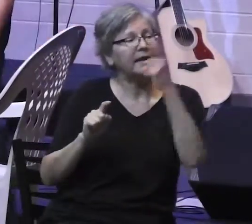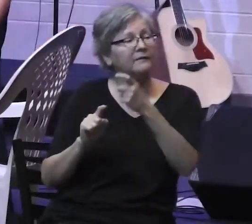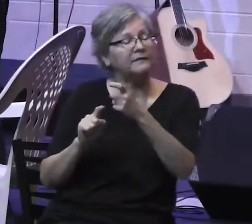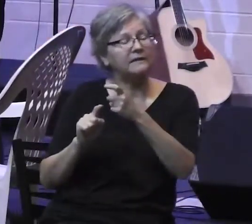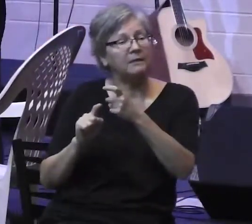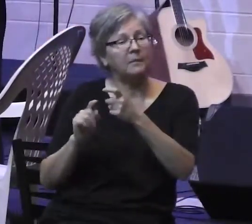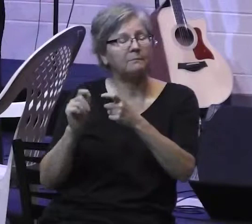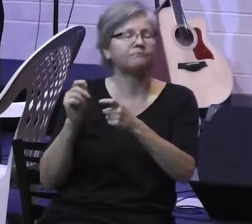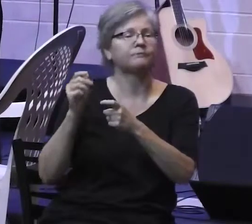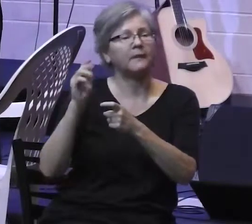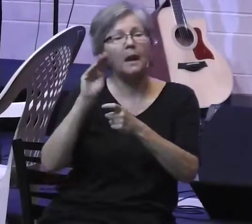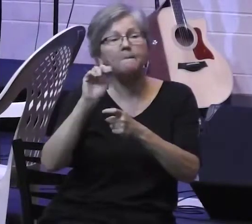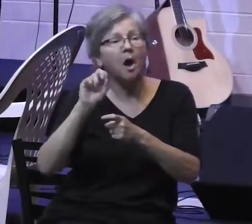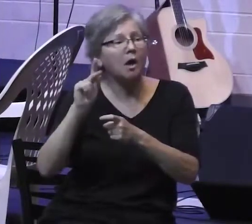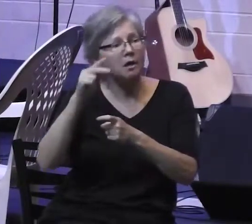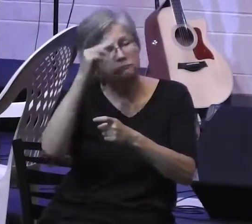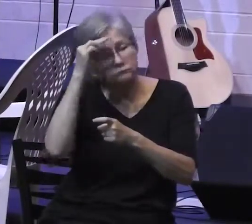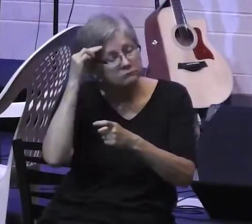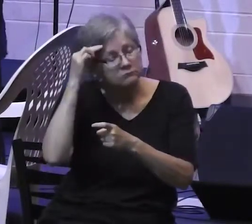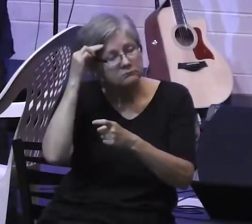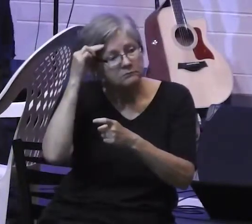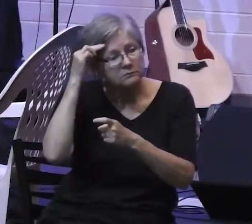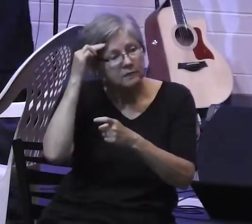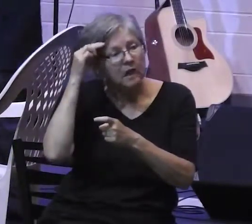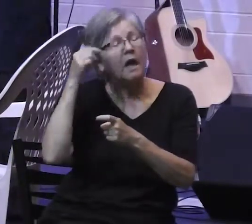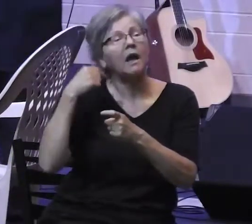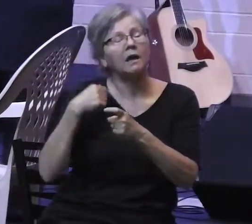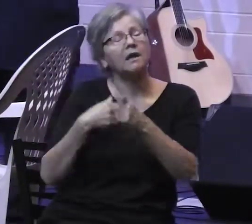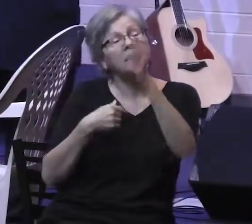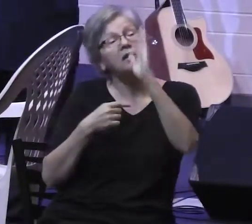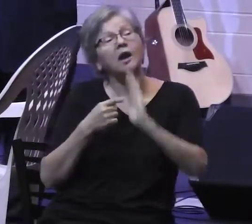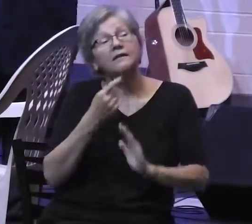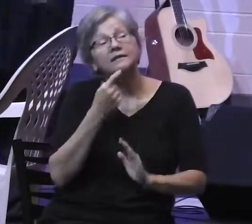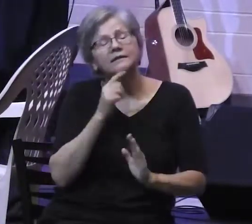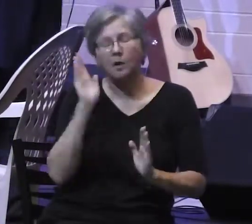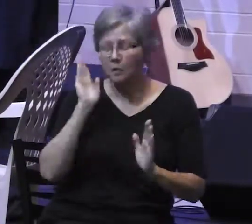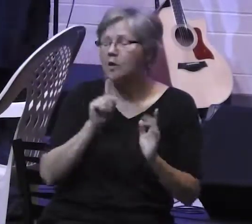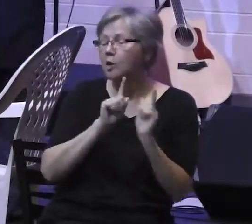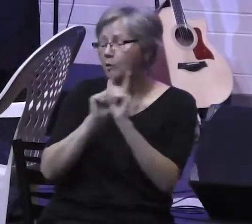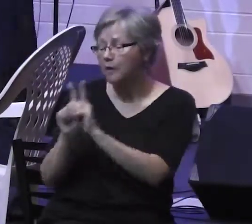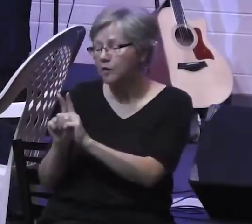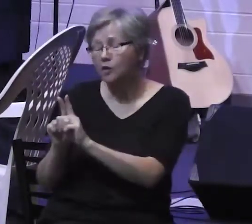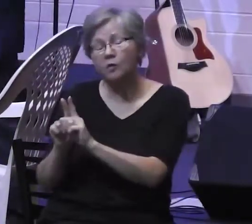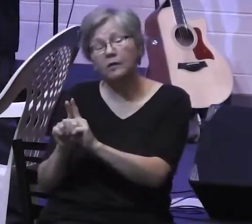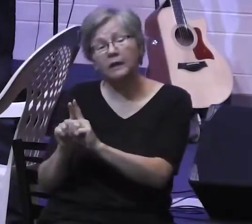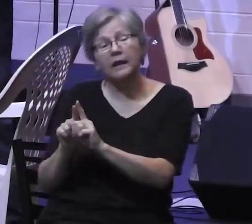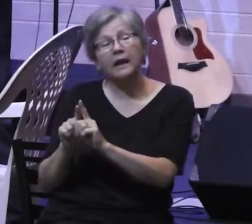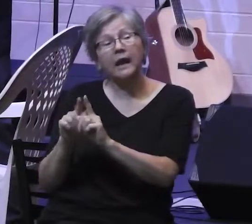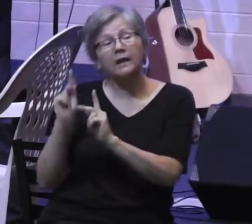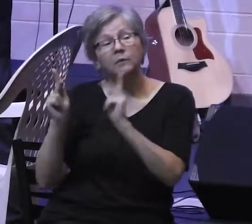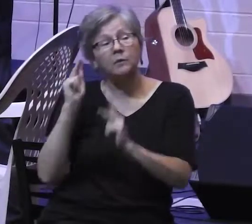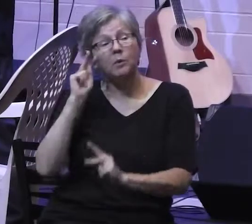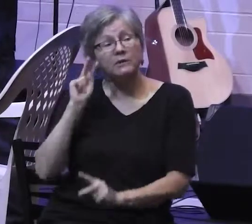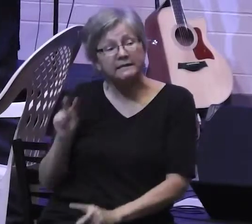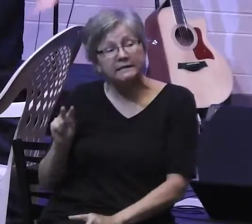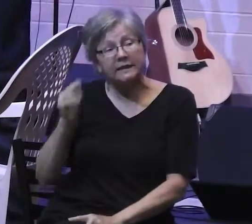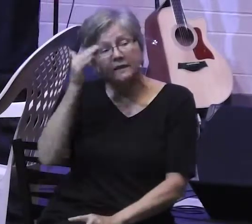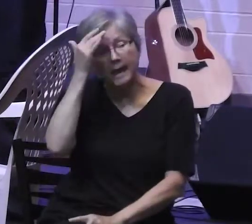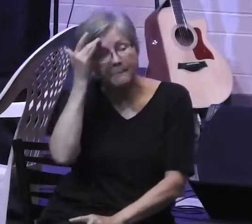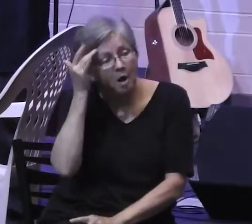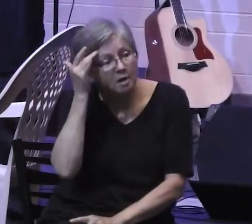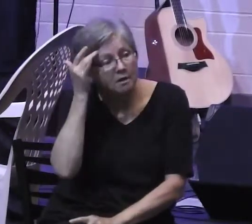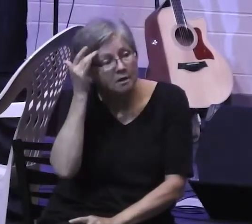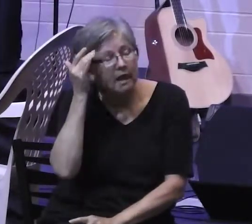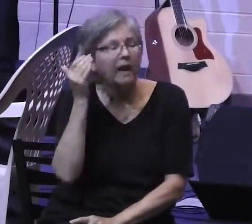with you. I'm still going to be with you, Cain. Put a mark on your head that says, actually, that way no one can kill you. And so